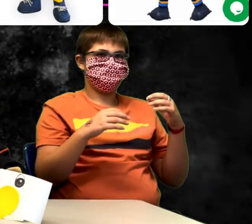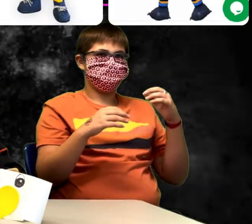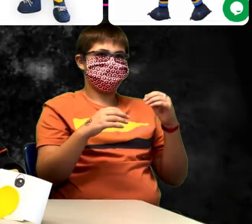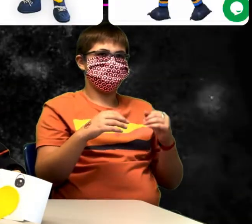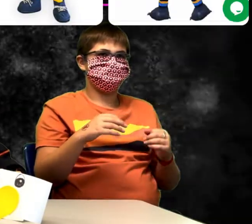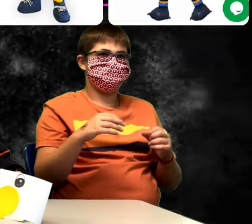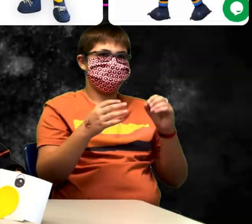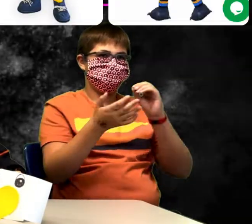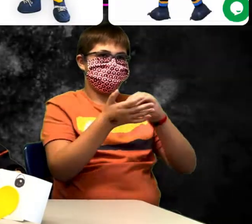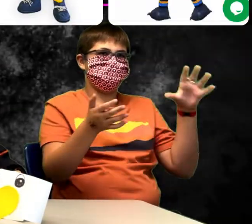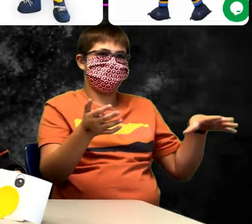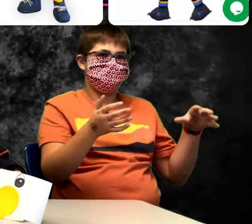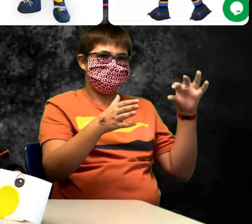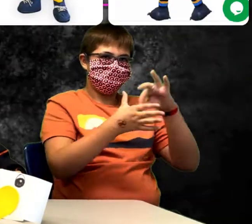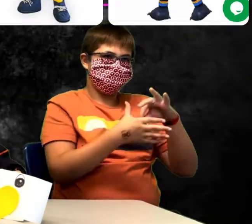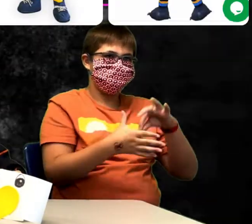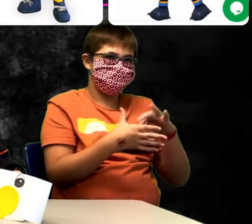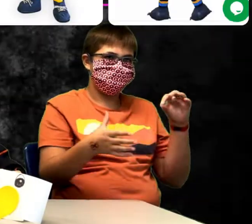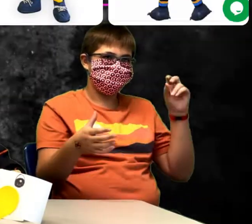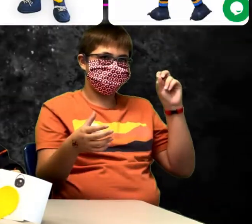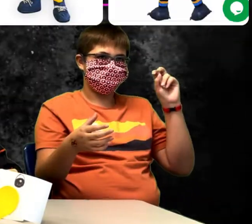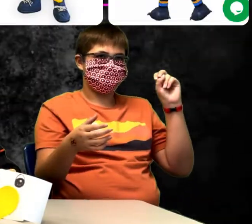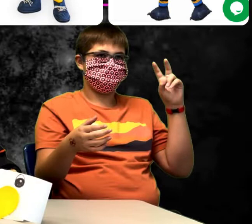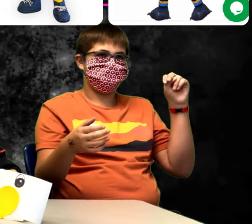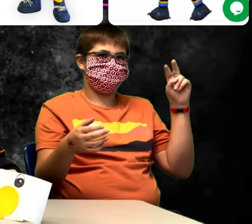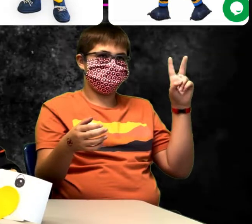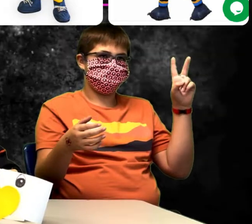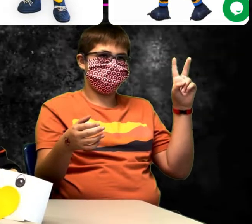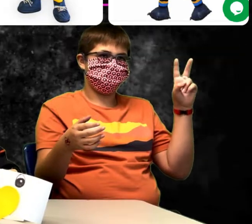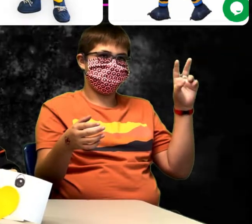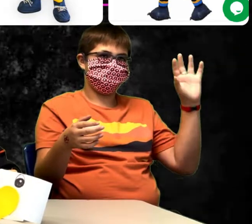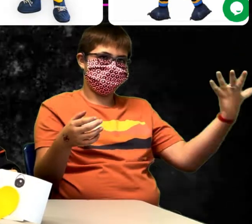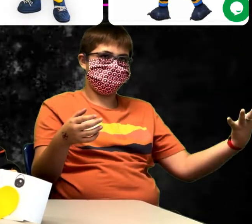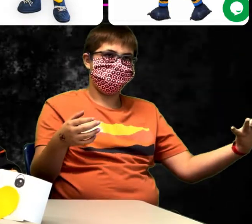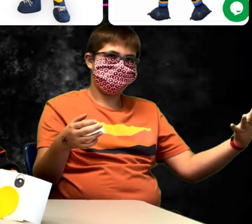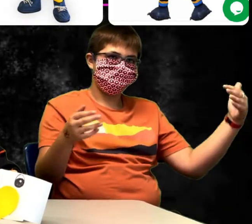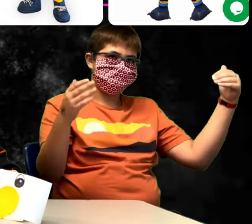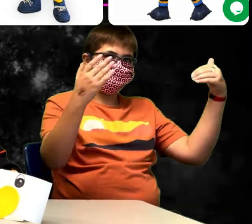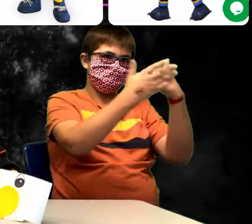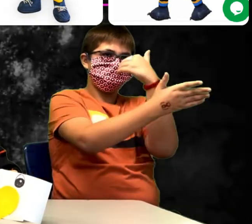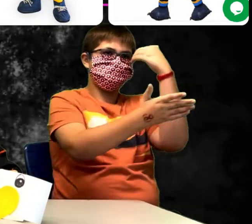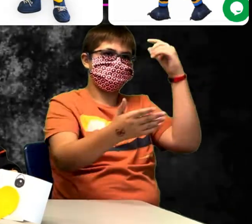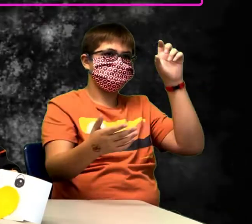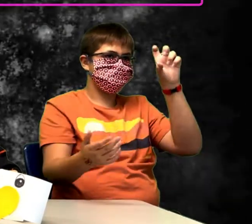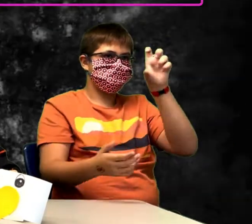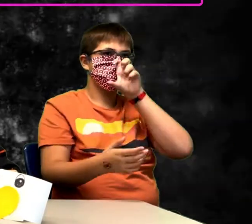Scholars will vote on November 5th for a new Ray the Eagle mascot costume.